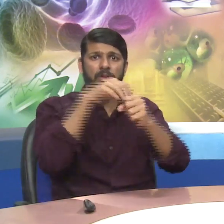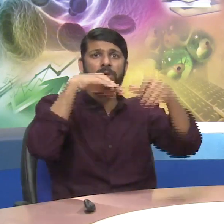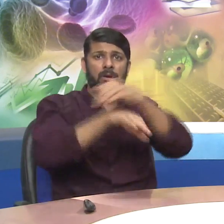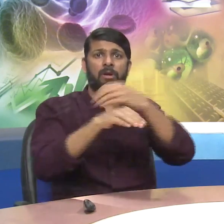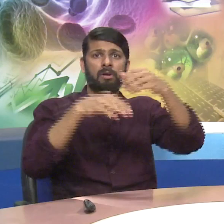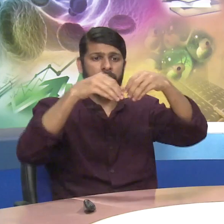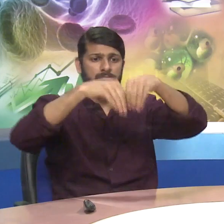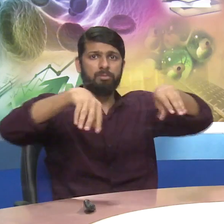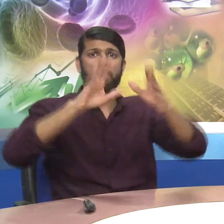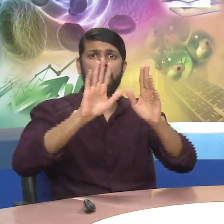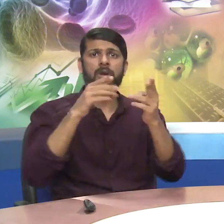The Constituent Assembly